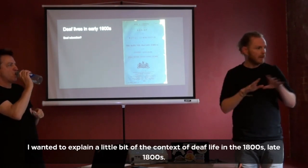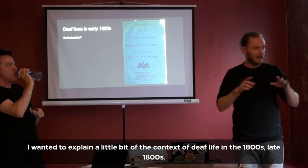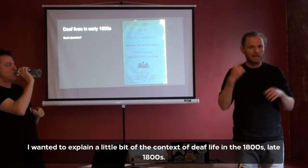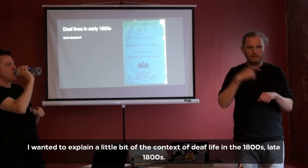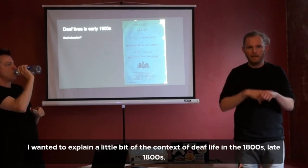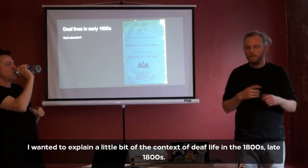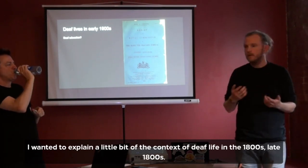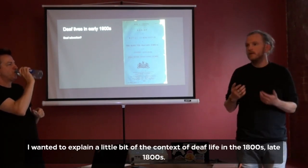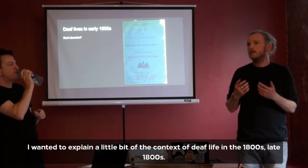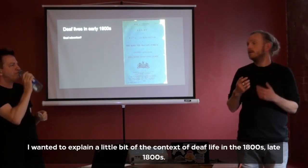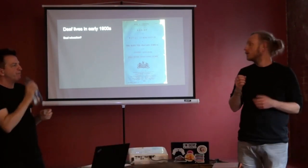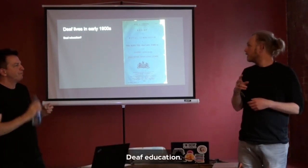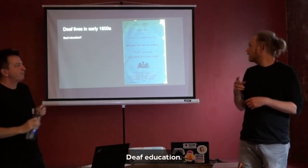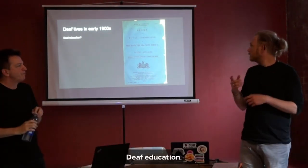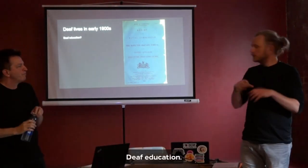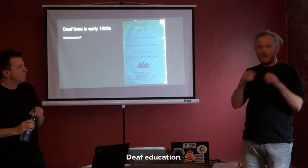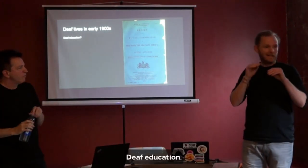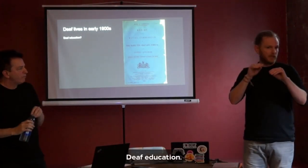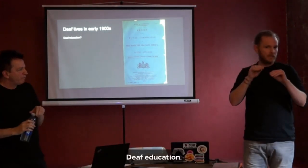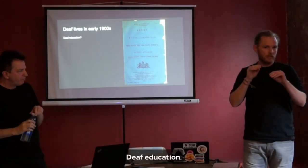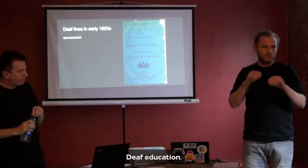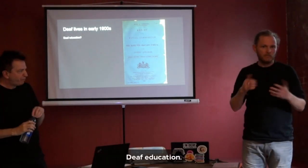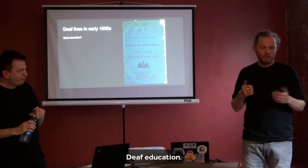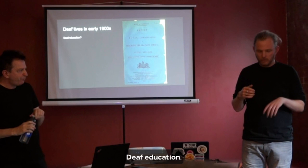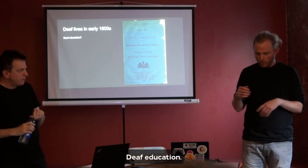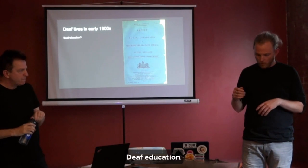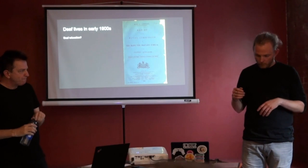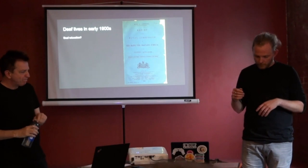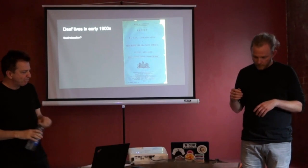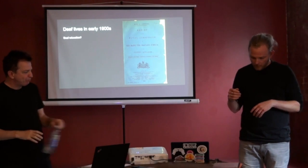late 1800s. So deaf education.